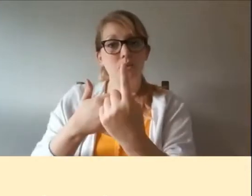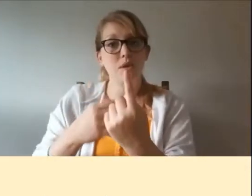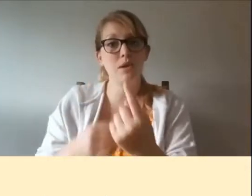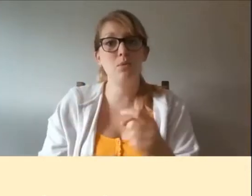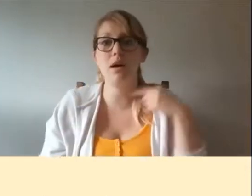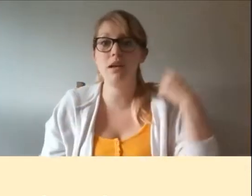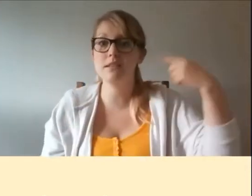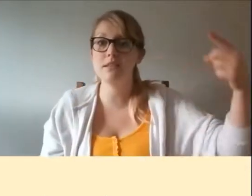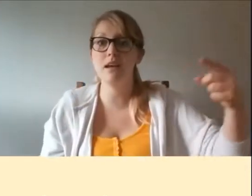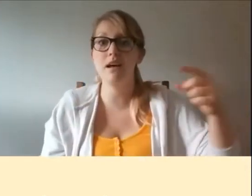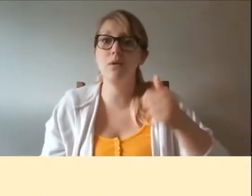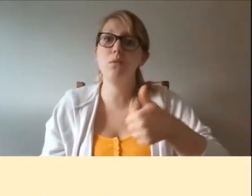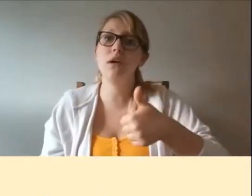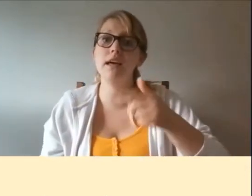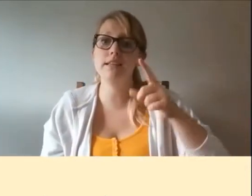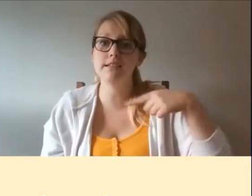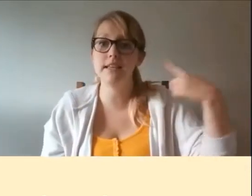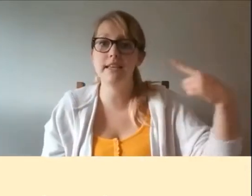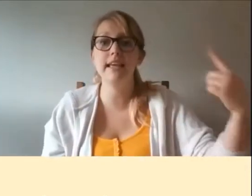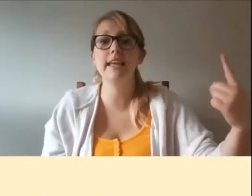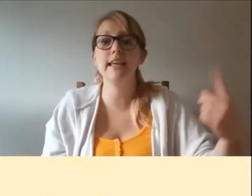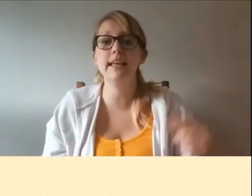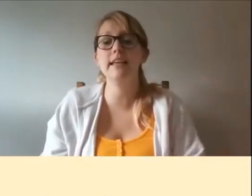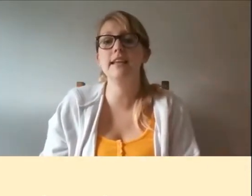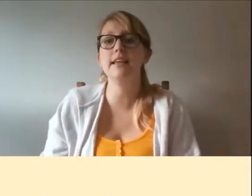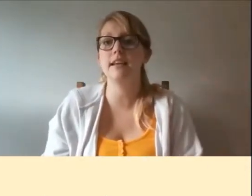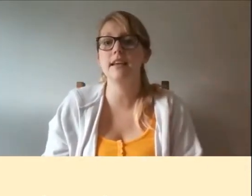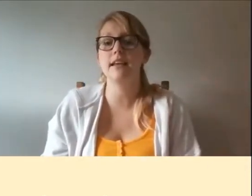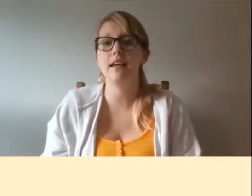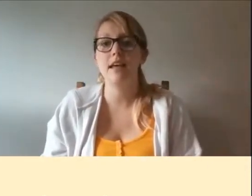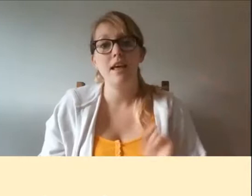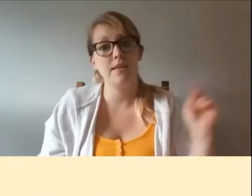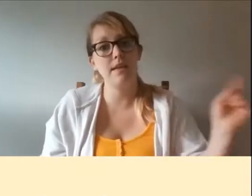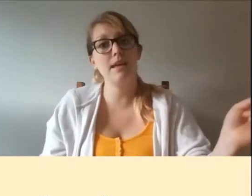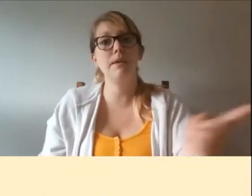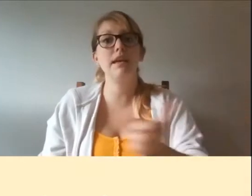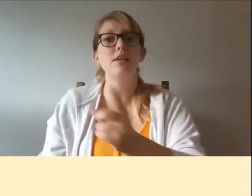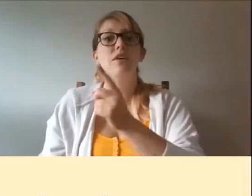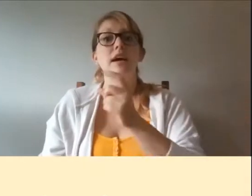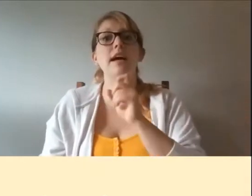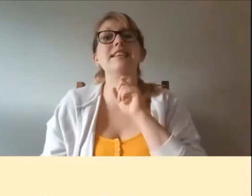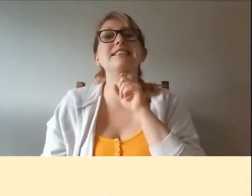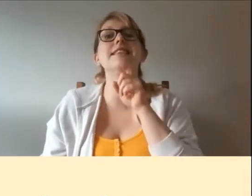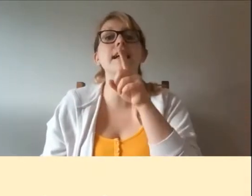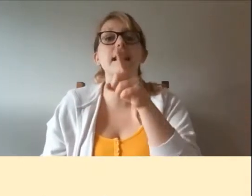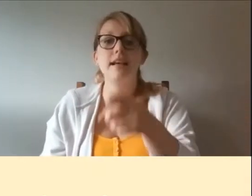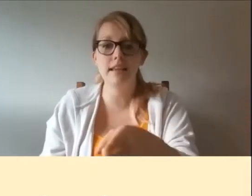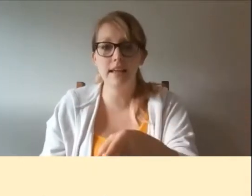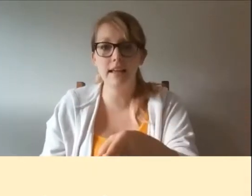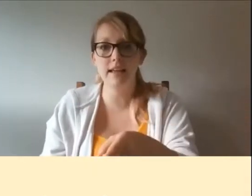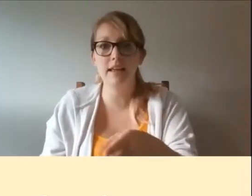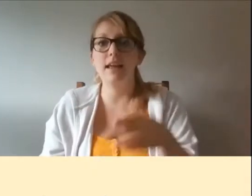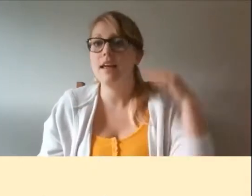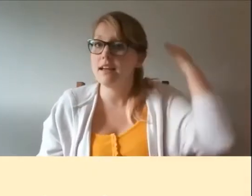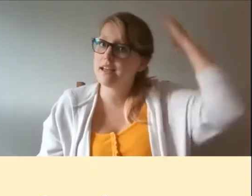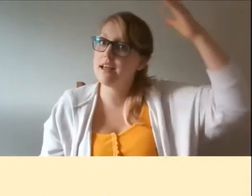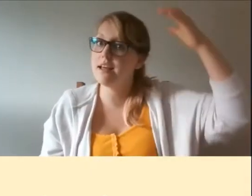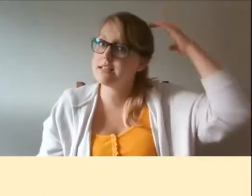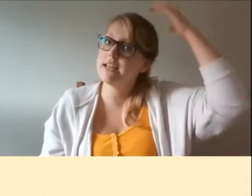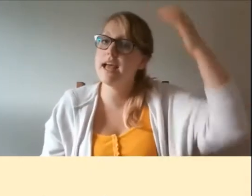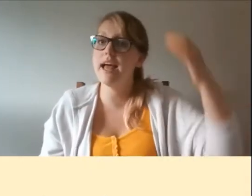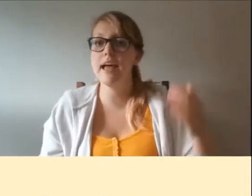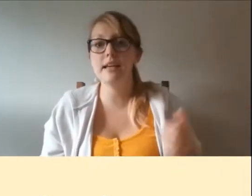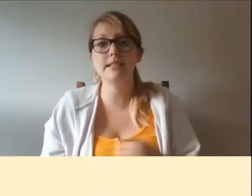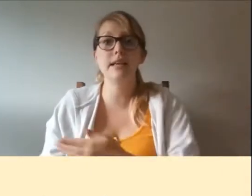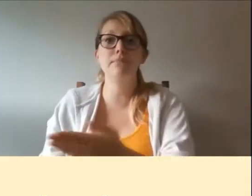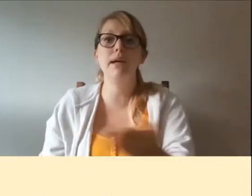there's only one song worth singing. They may try to sell ya, cause